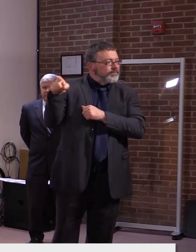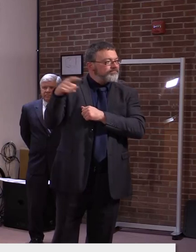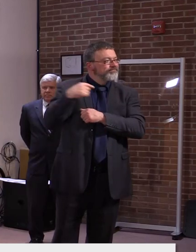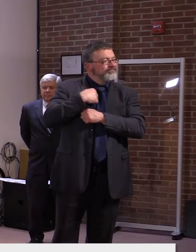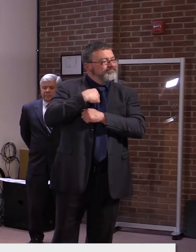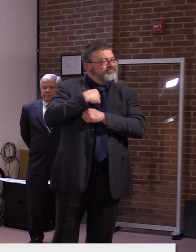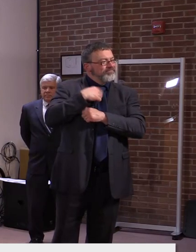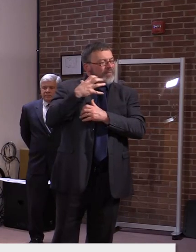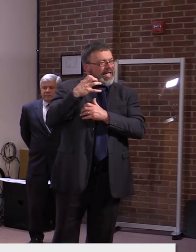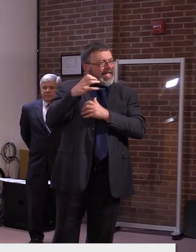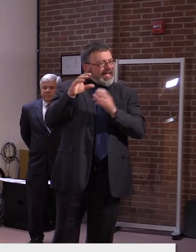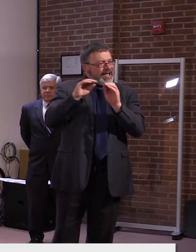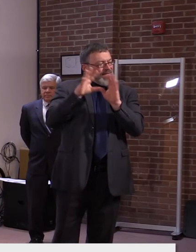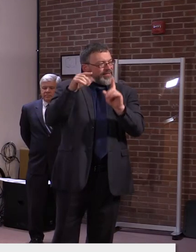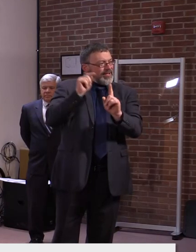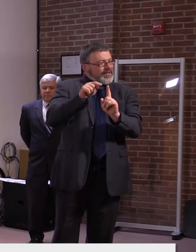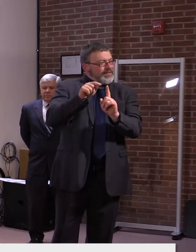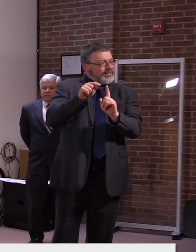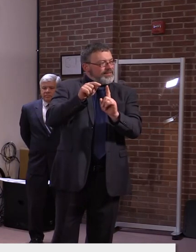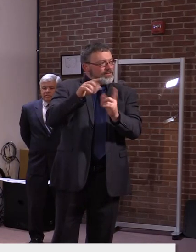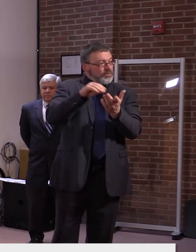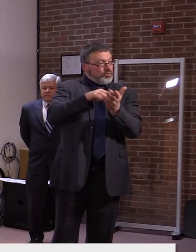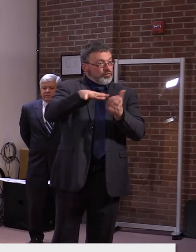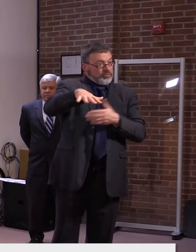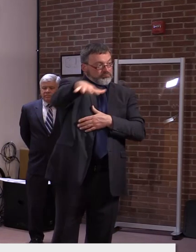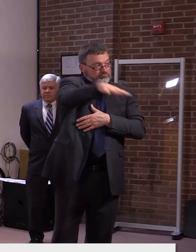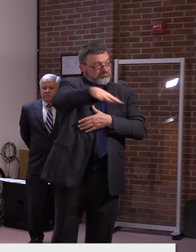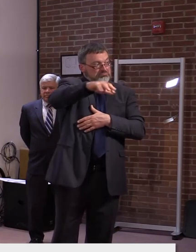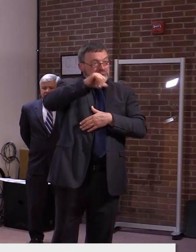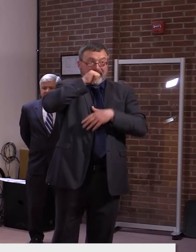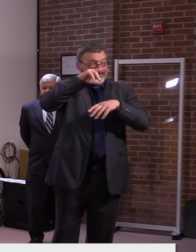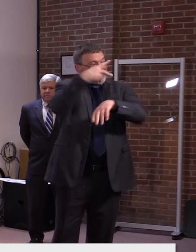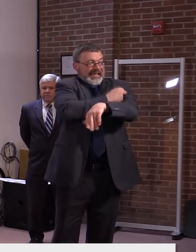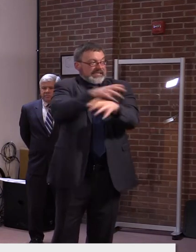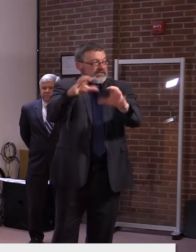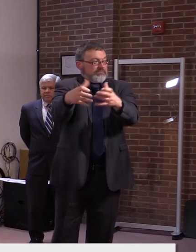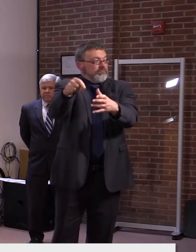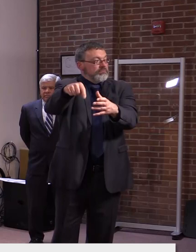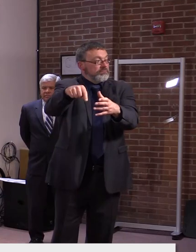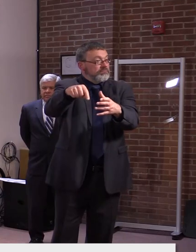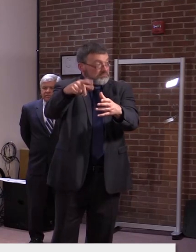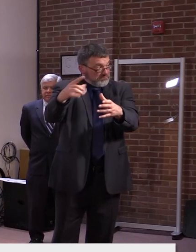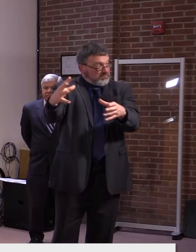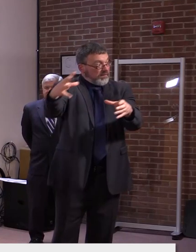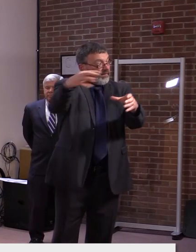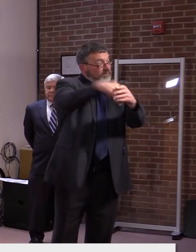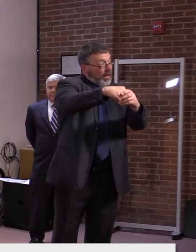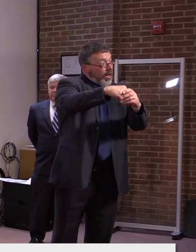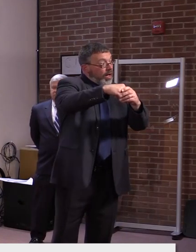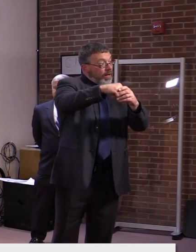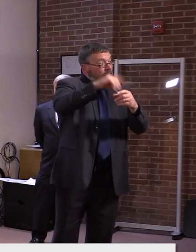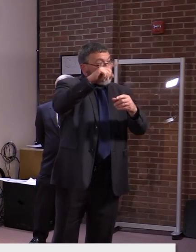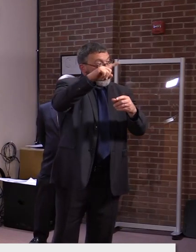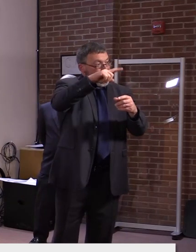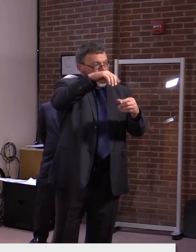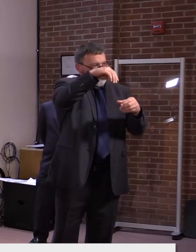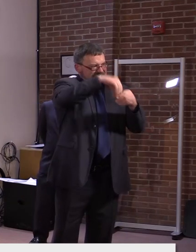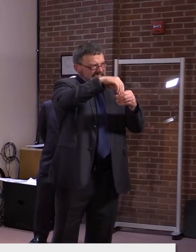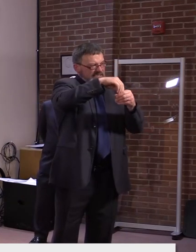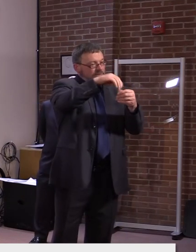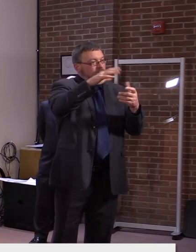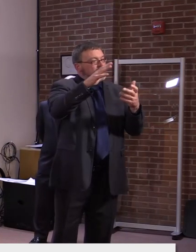clarify, unvaccinated students can still participate in interscholastic games as long as they're not currently